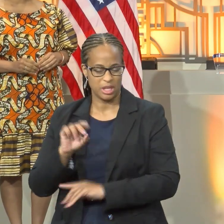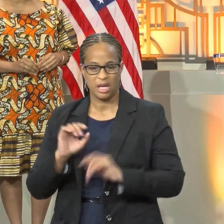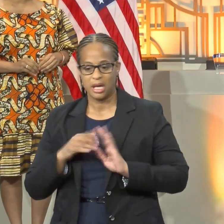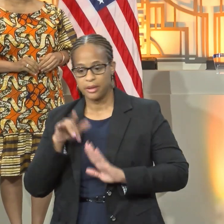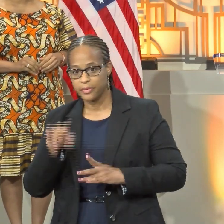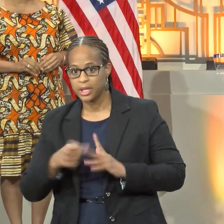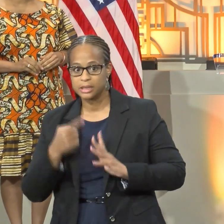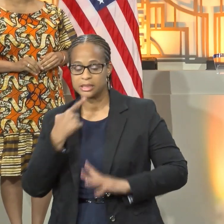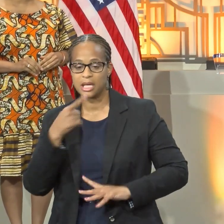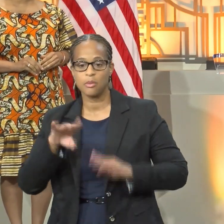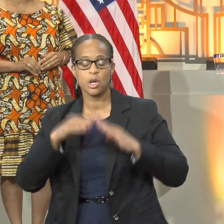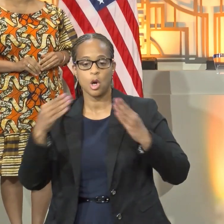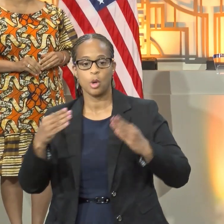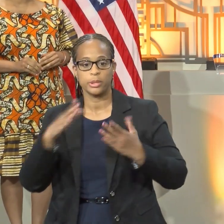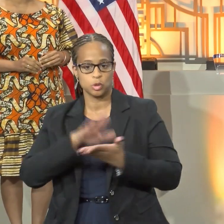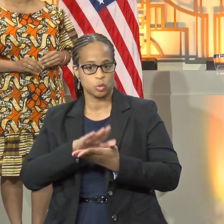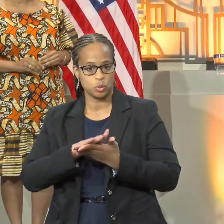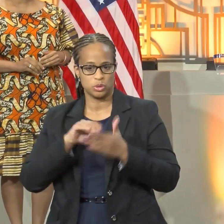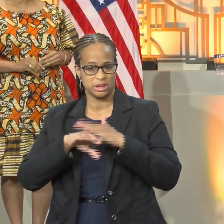to school in September.